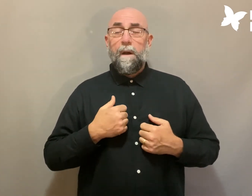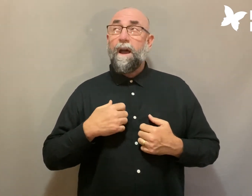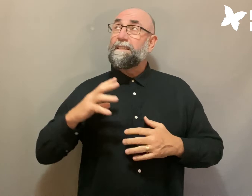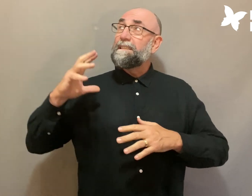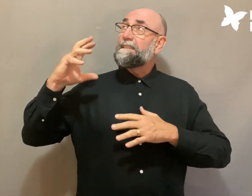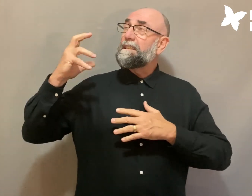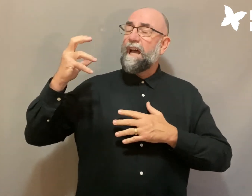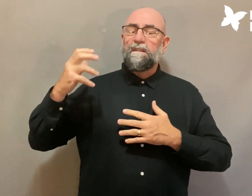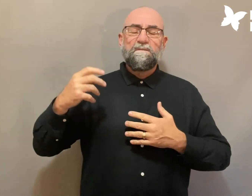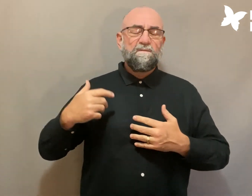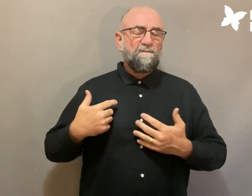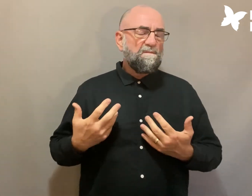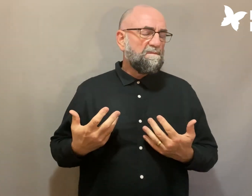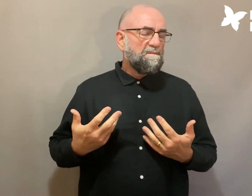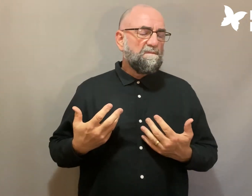mean anything.